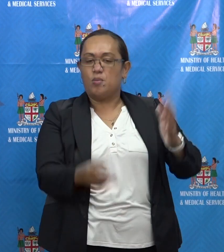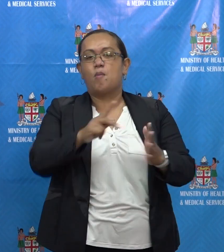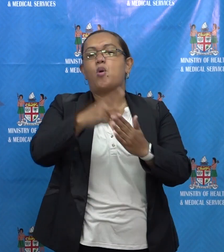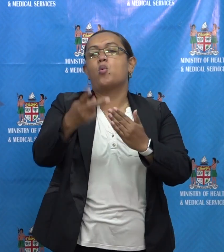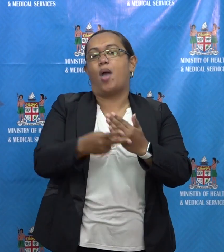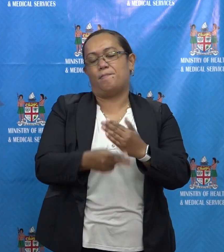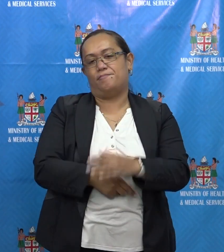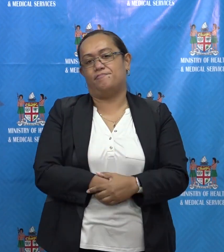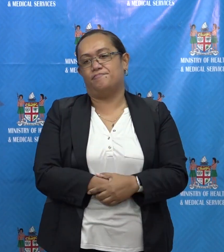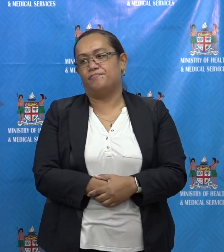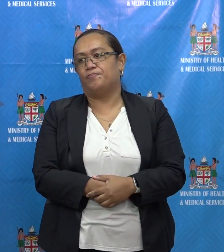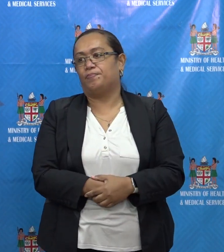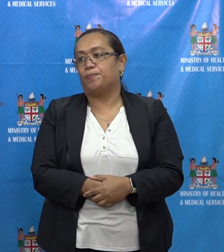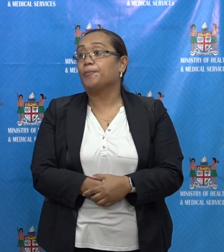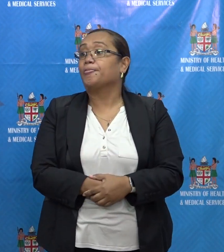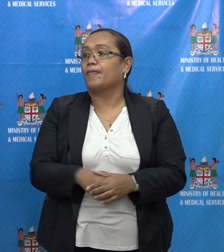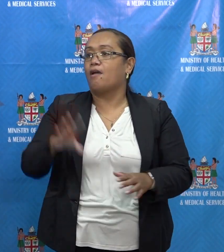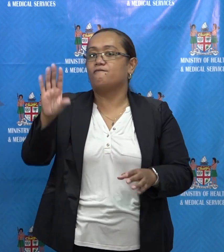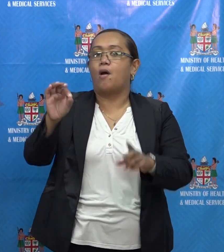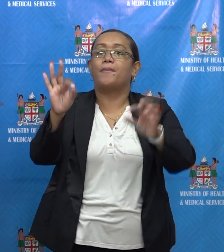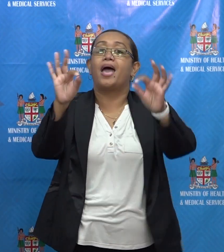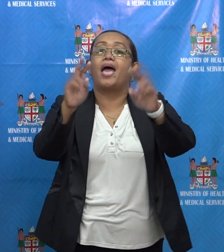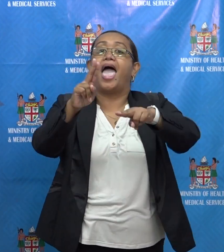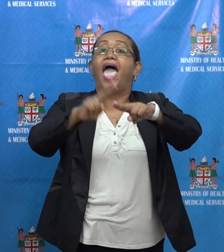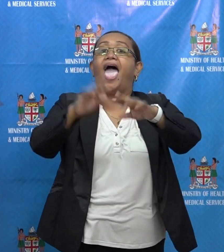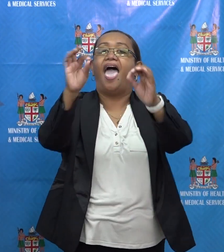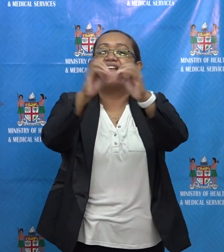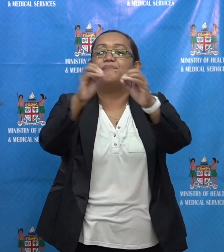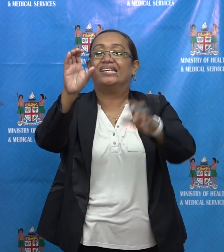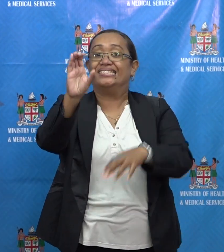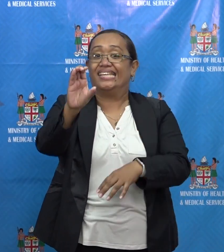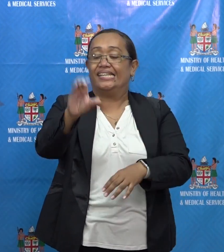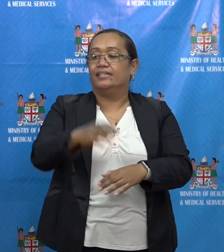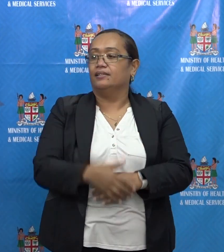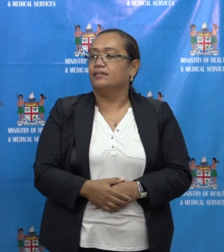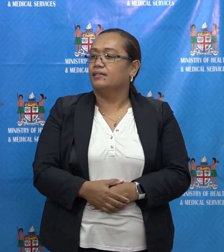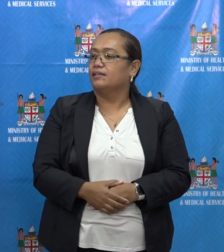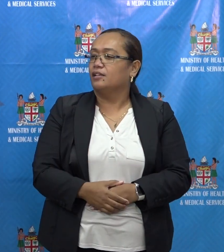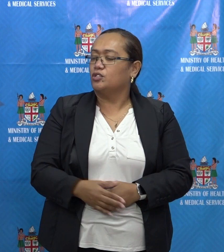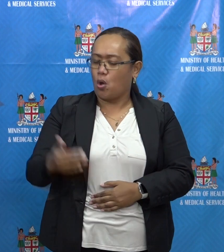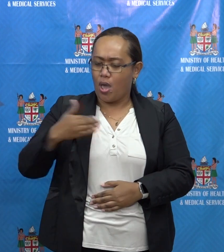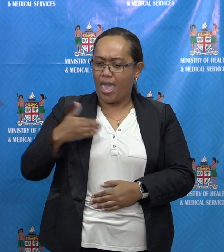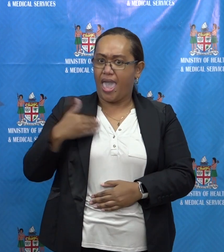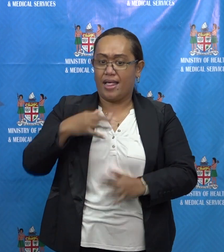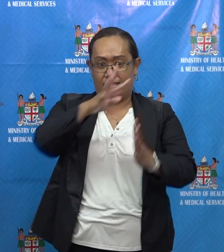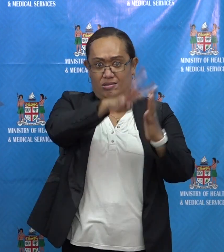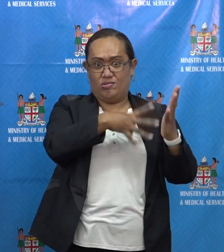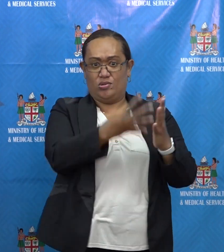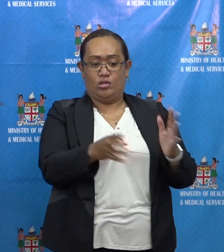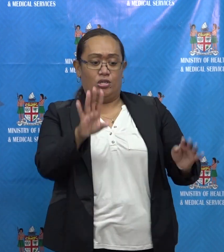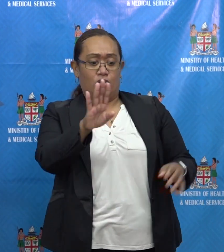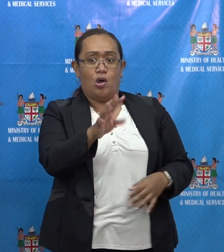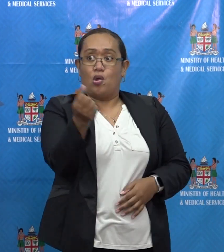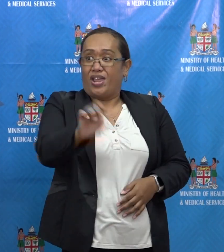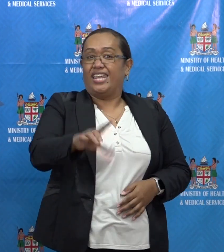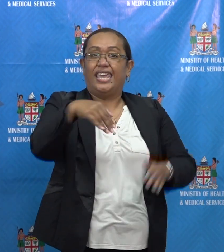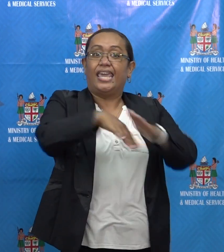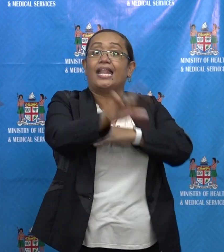Dr. Fong, Josiah from FBC News. The health screenings that was done today in Cunningham,